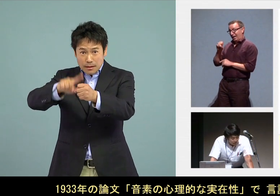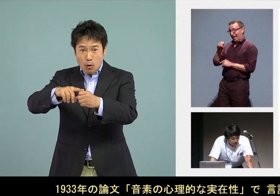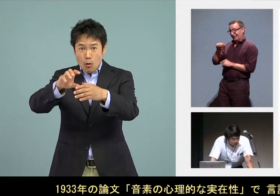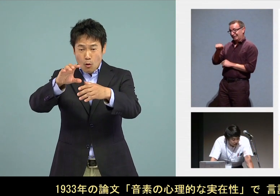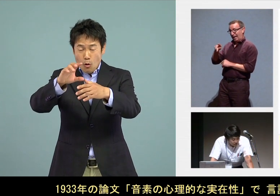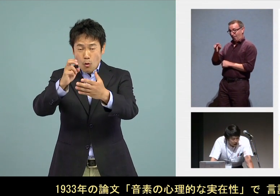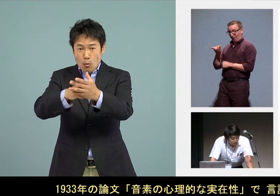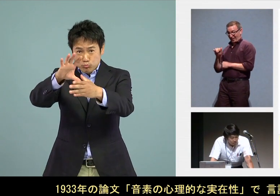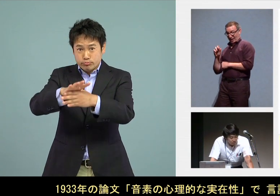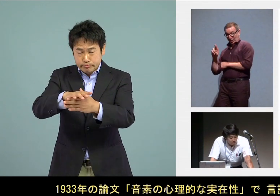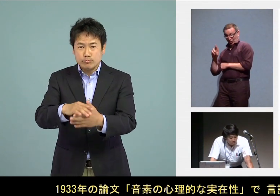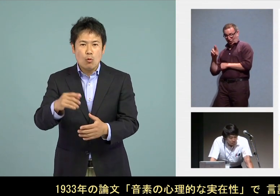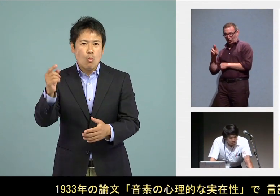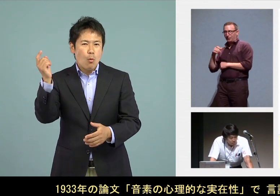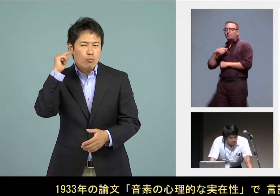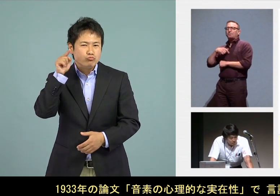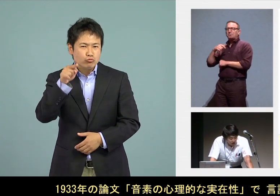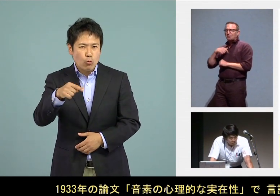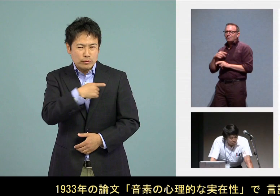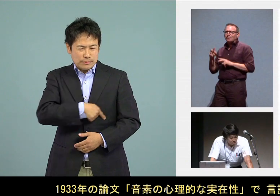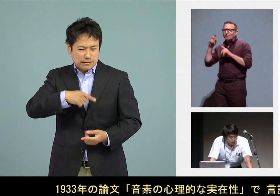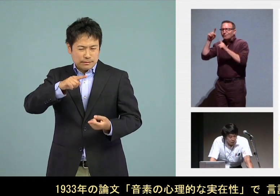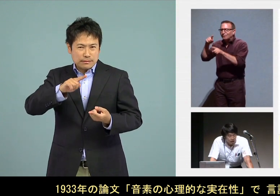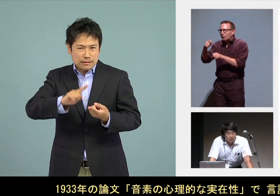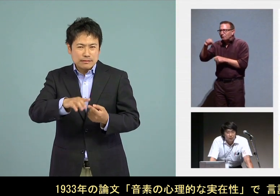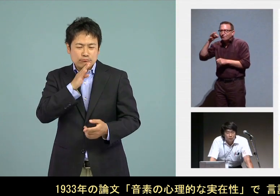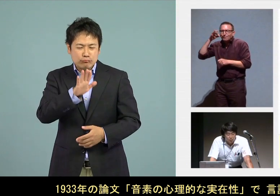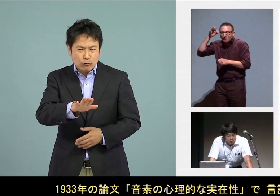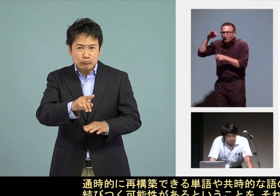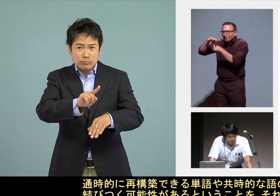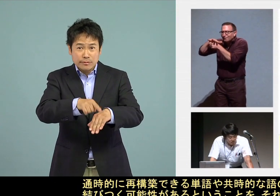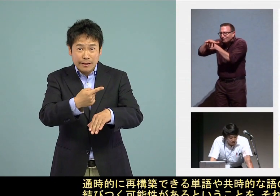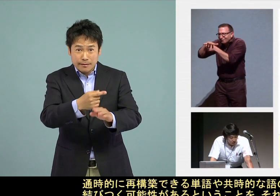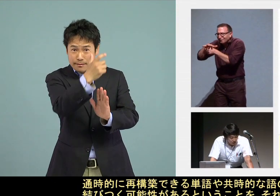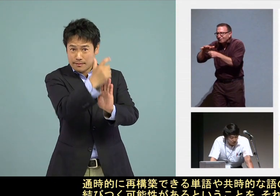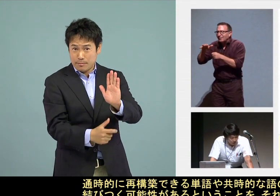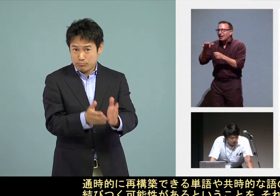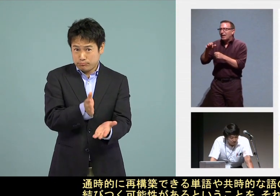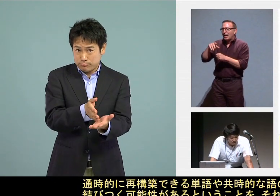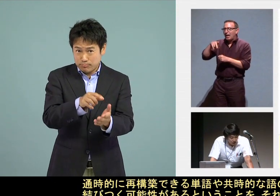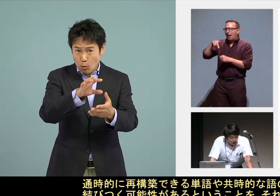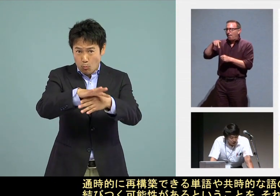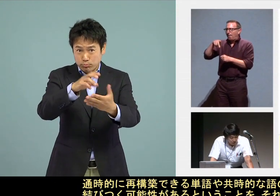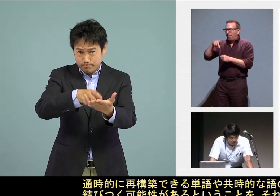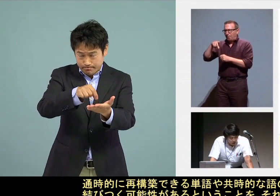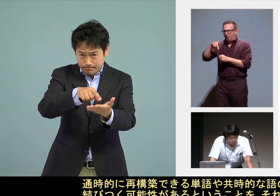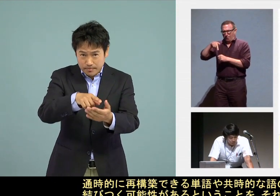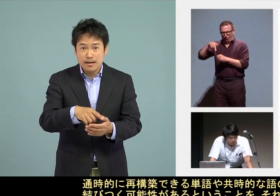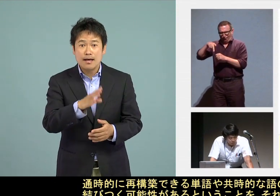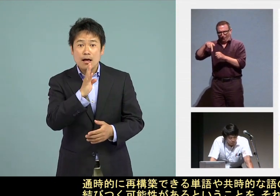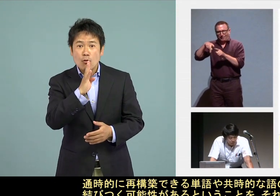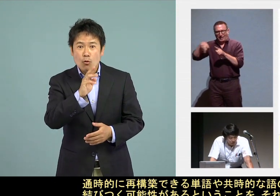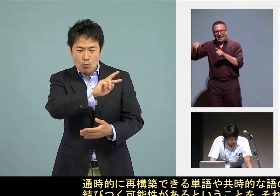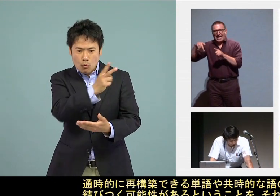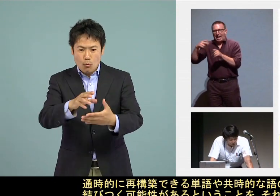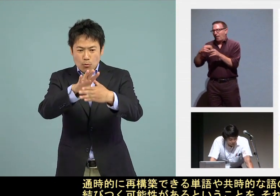pointed out in his article, The Psychological Reality of Phonemes, that the